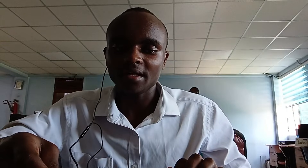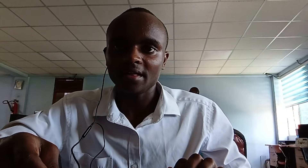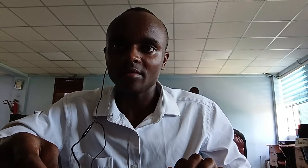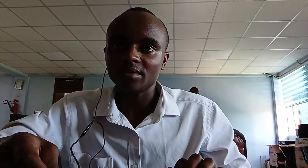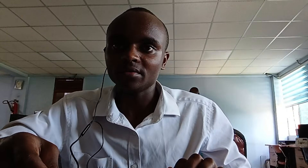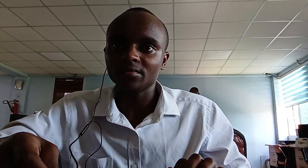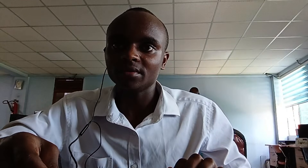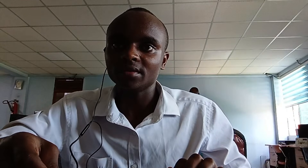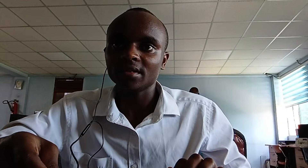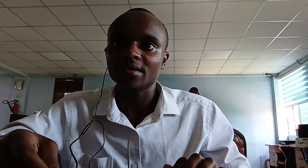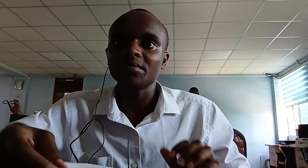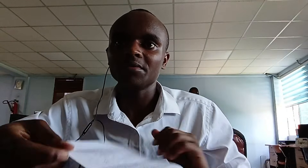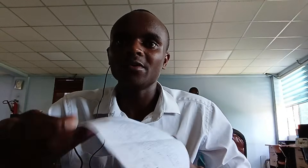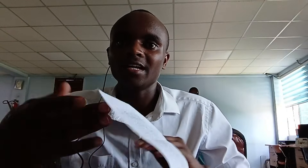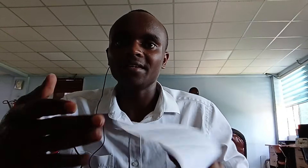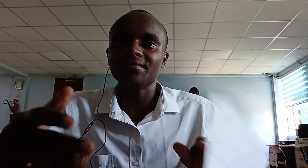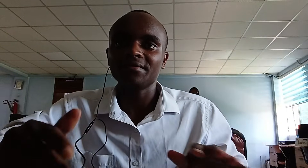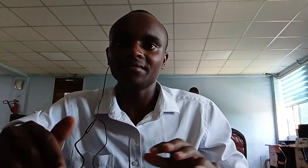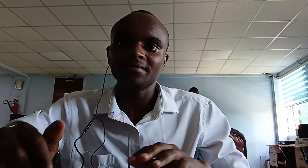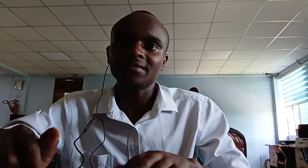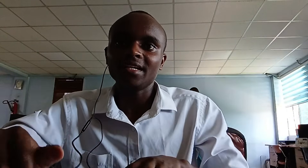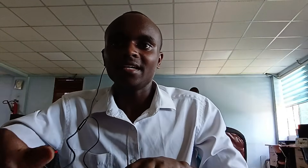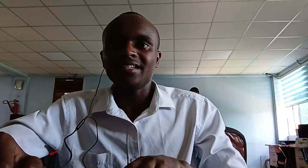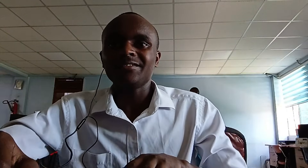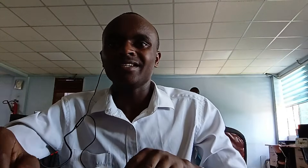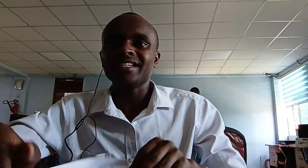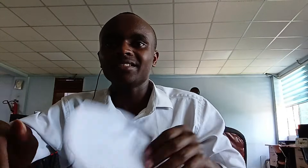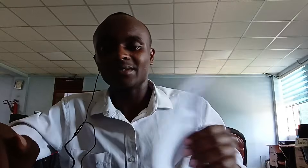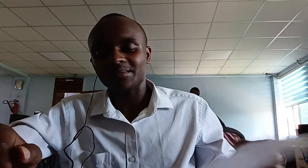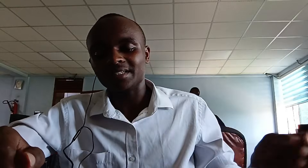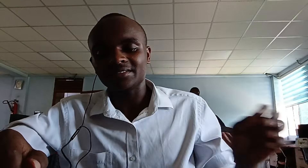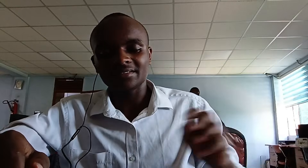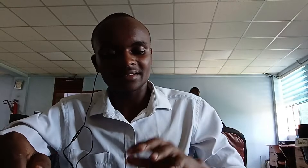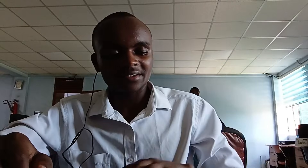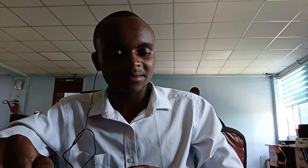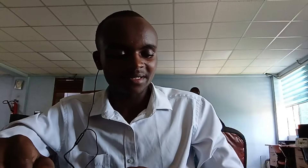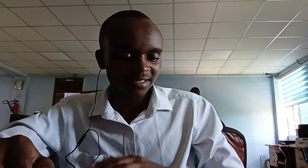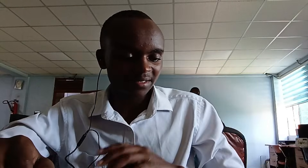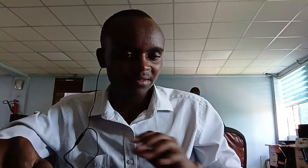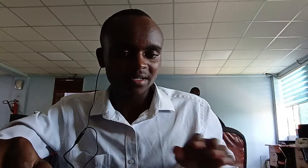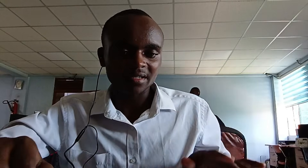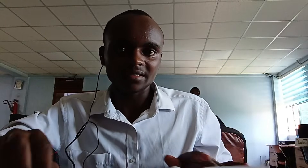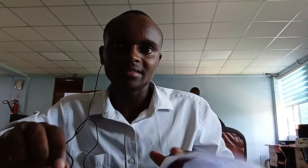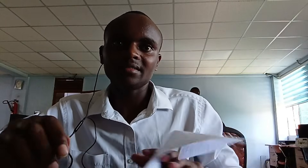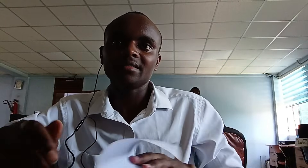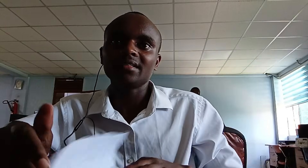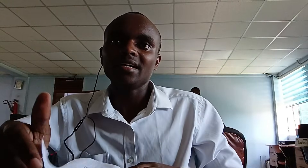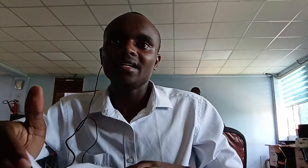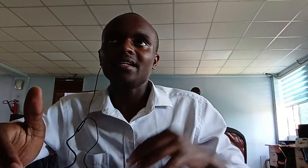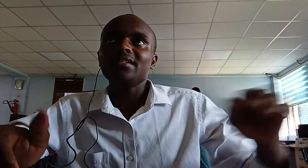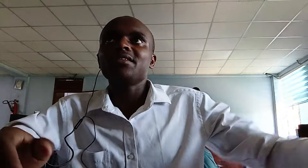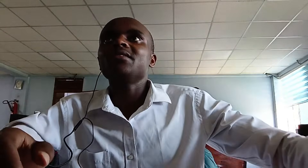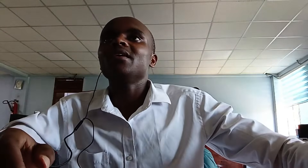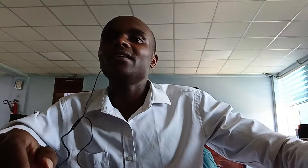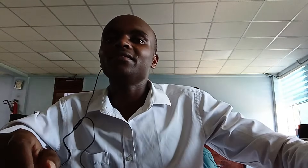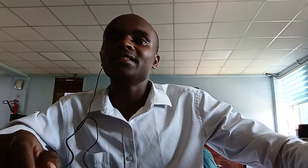The person who's the people who are alive. So are just one person. Now we see you have